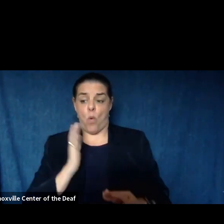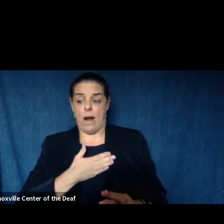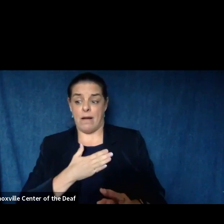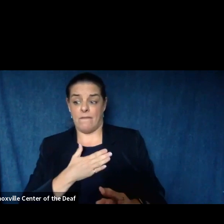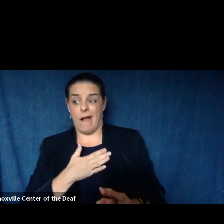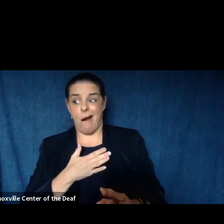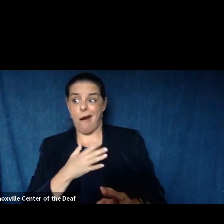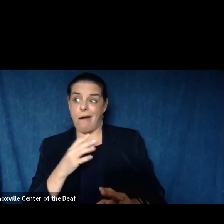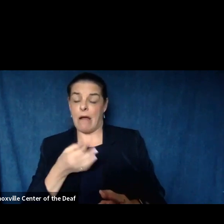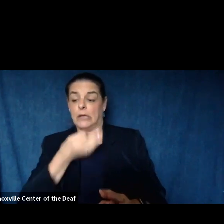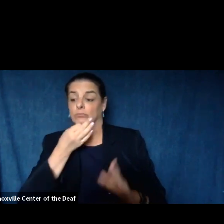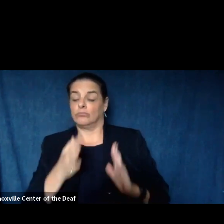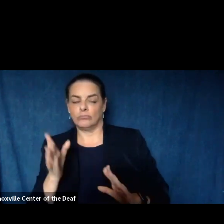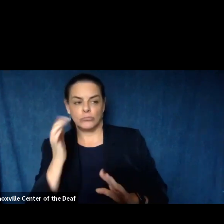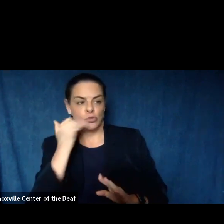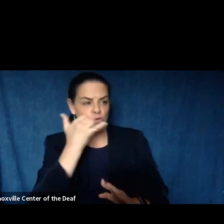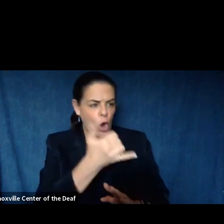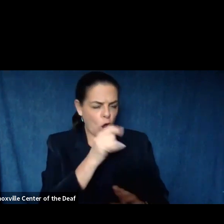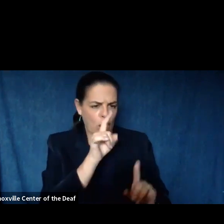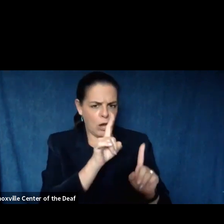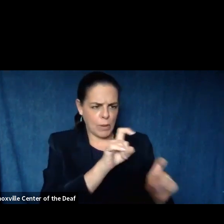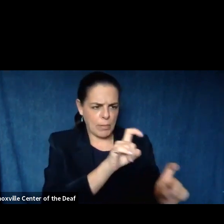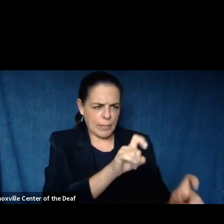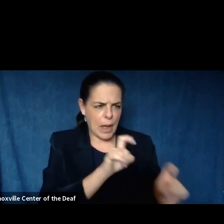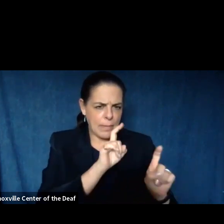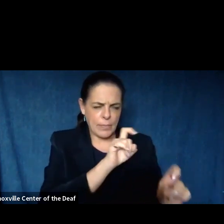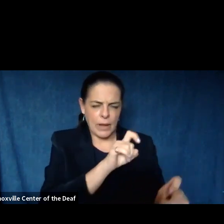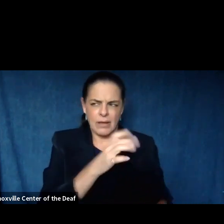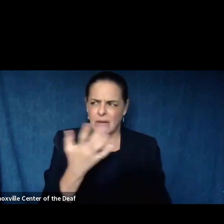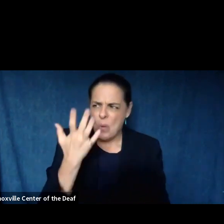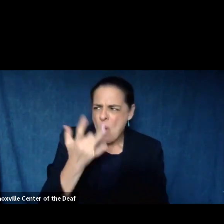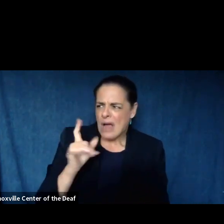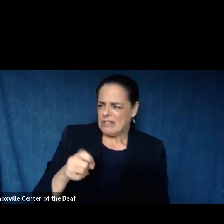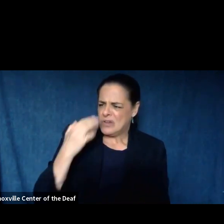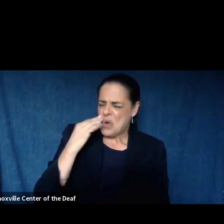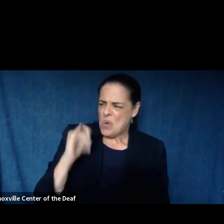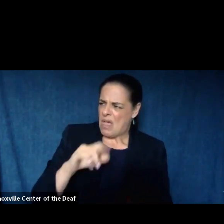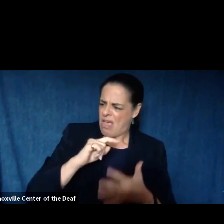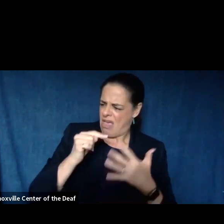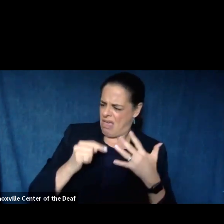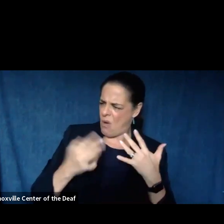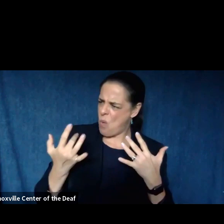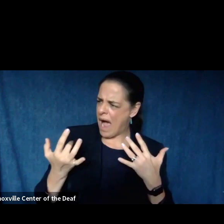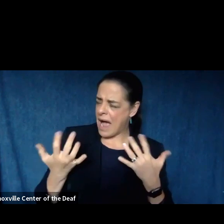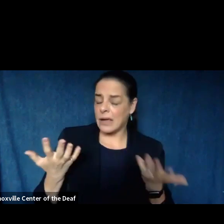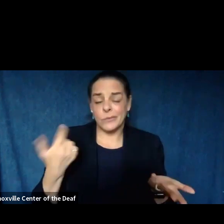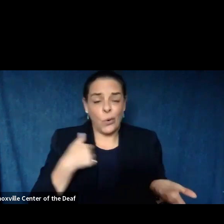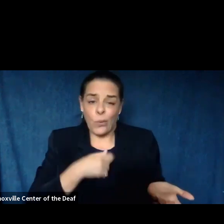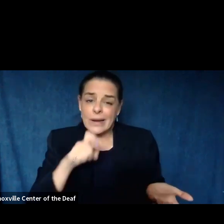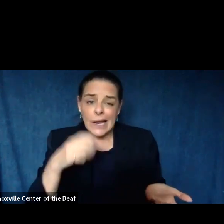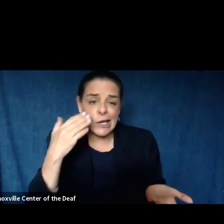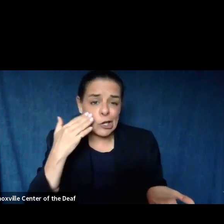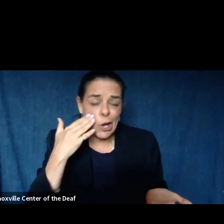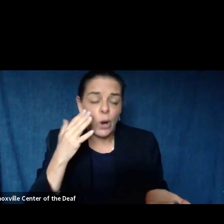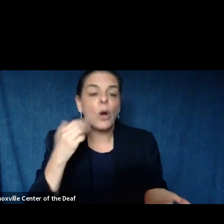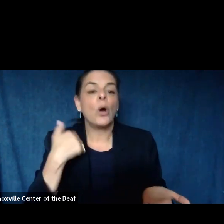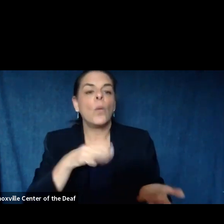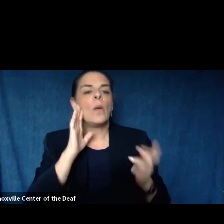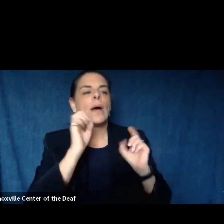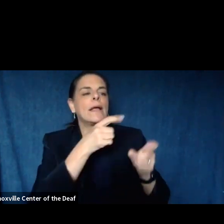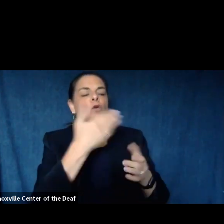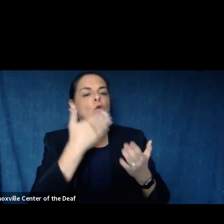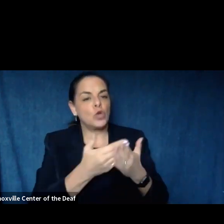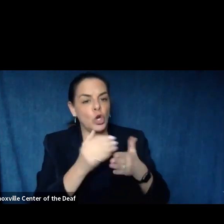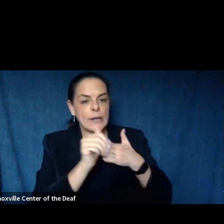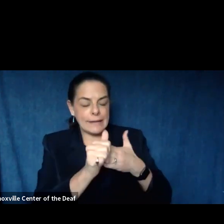asking a lot of questions that seem like, why do you have to know all these details? We do. In order to provide good guidance and reduce